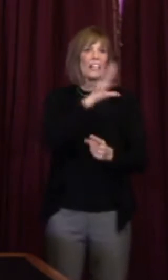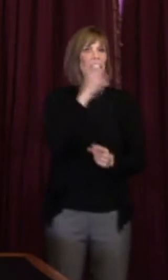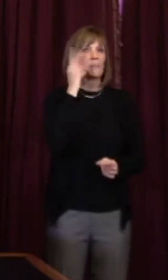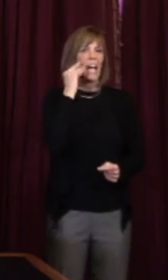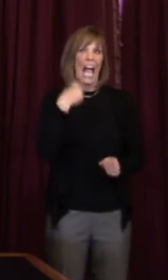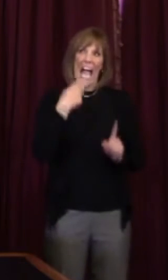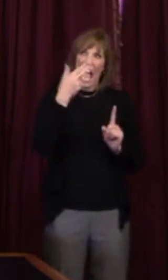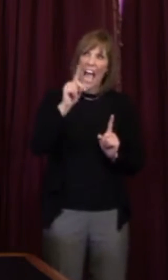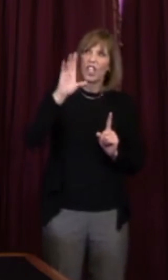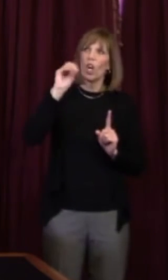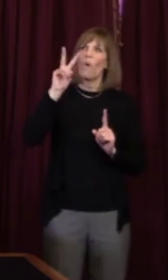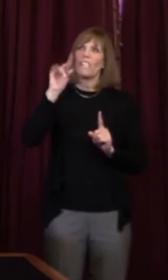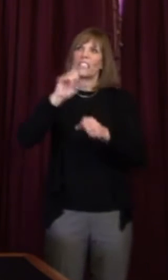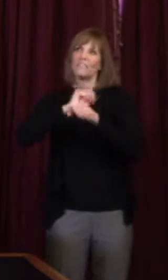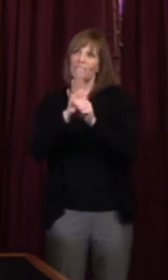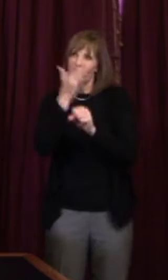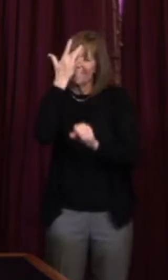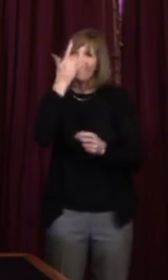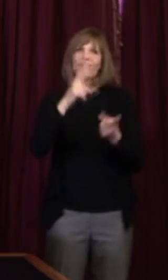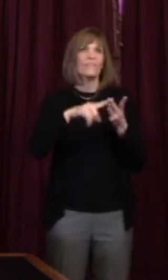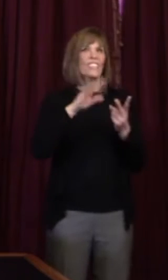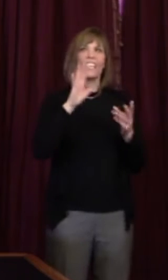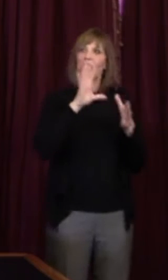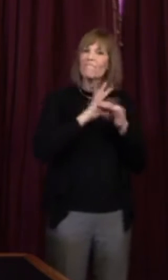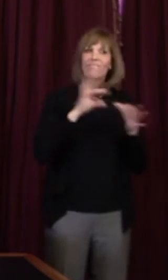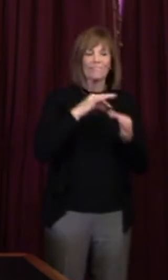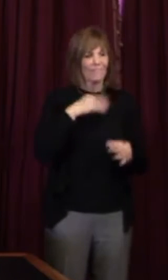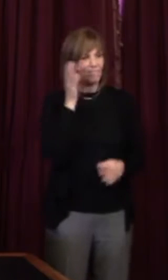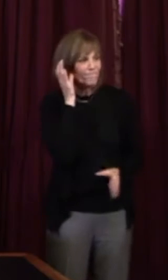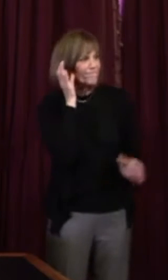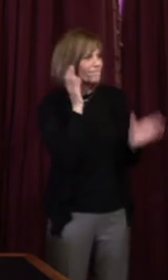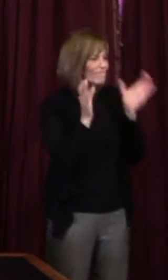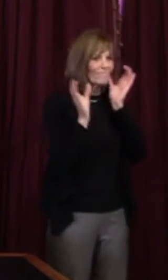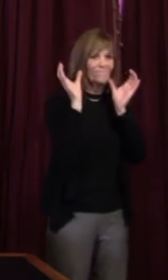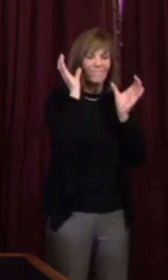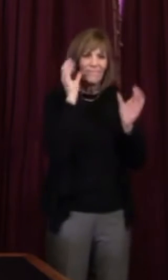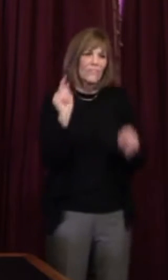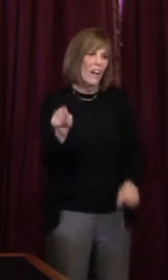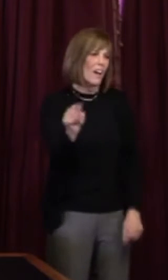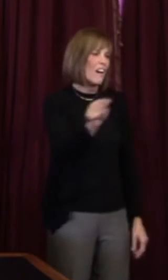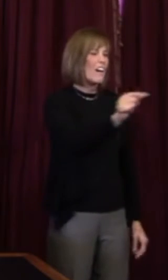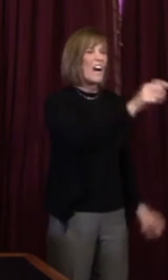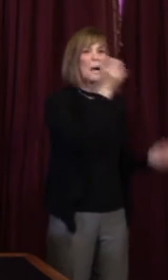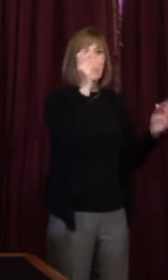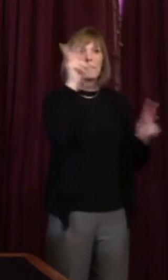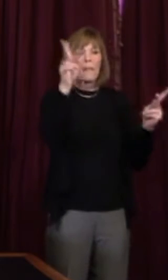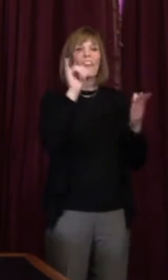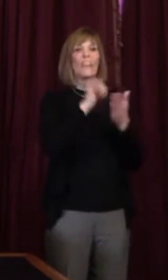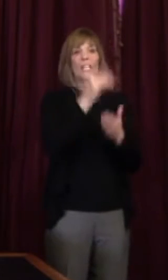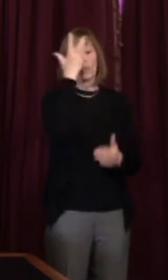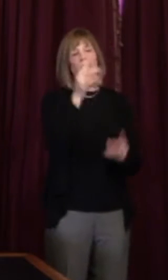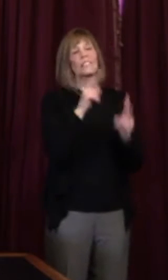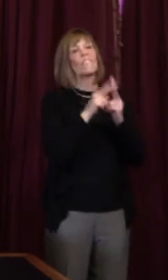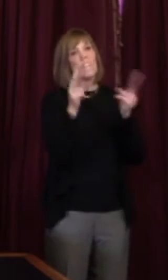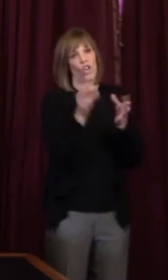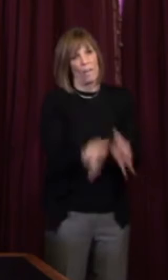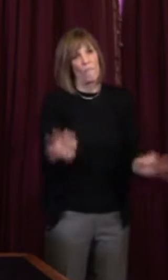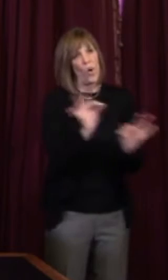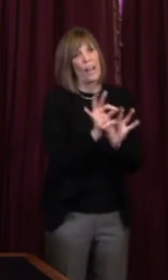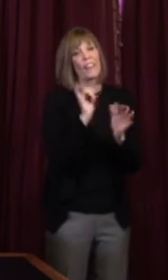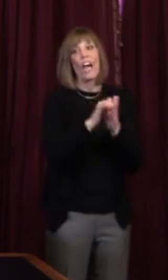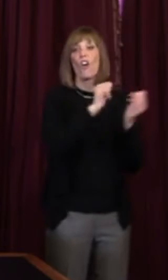having COVID-19. These stories and those of countless others are why it's so important that